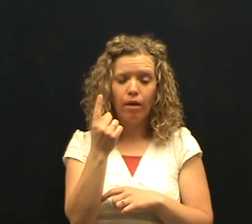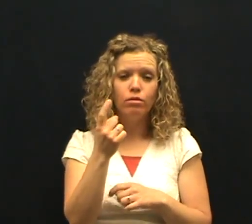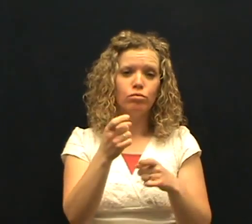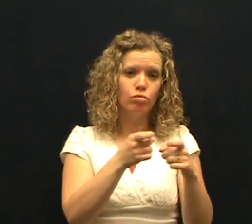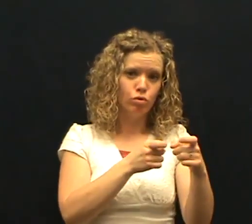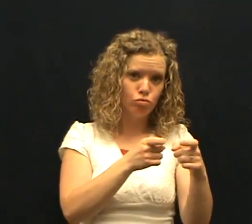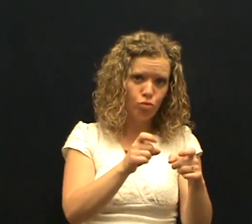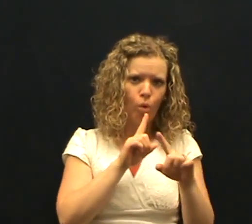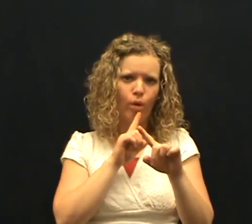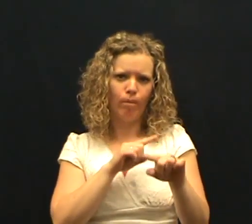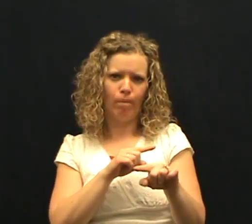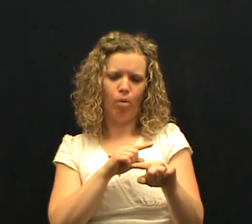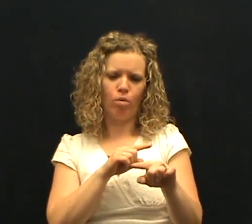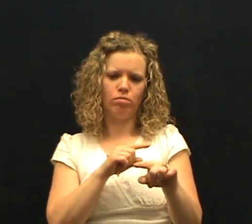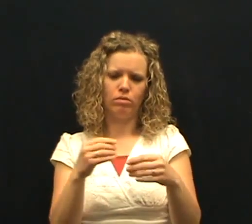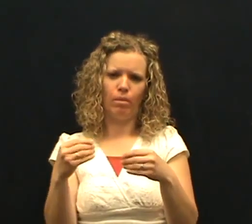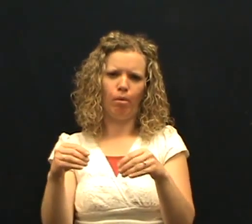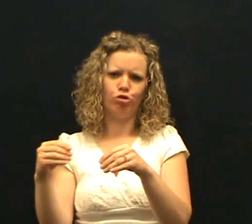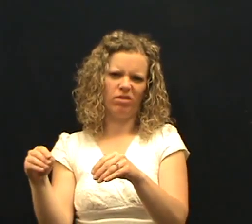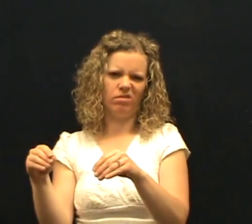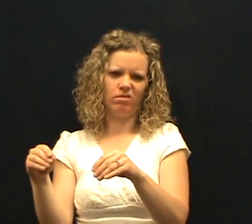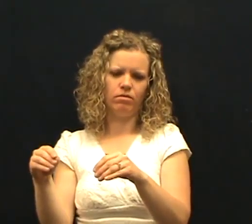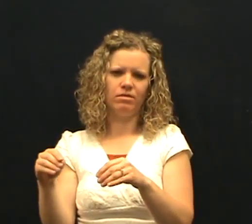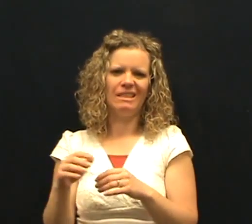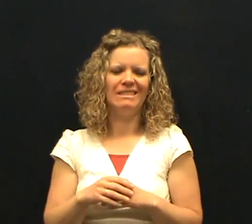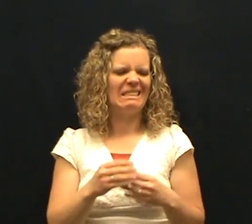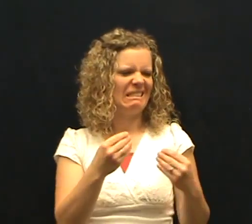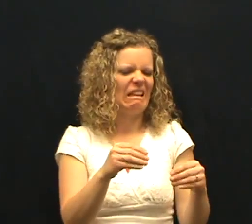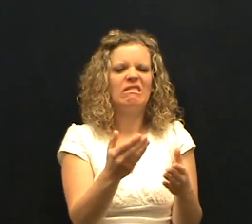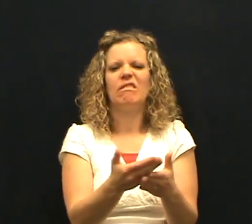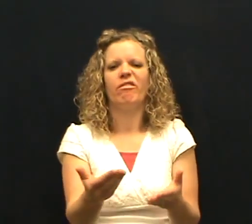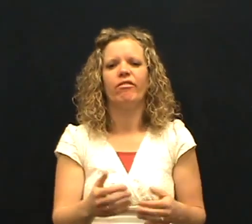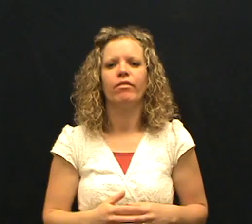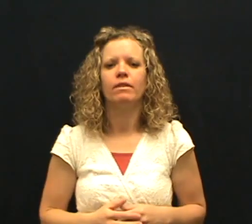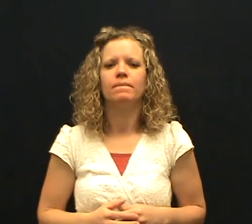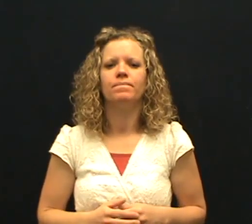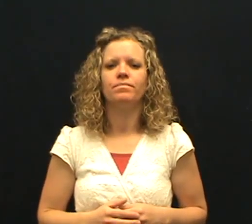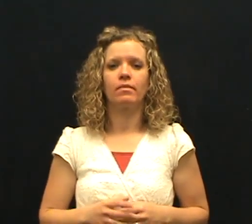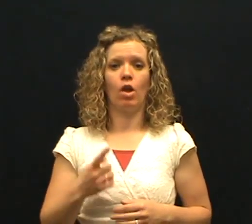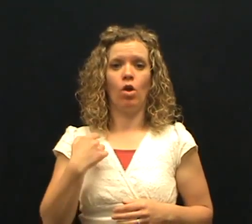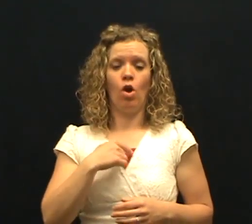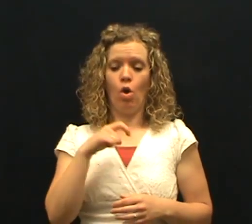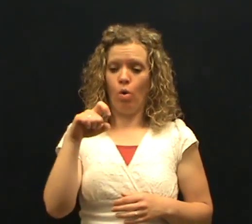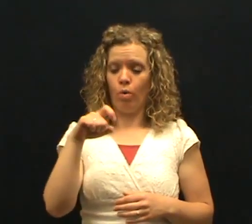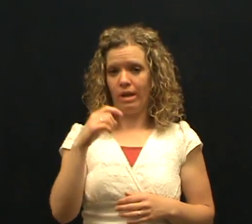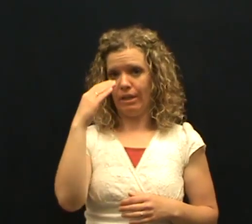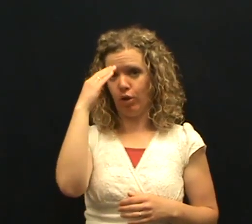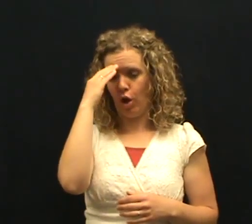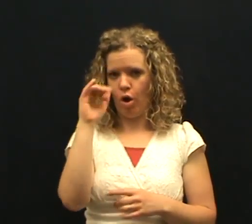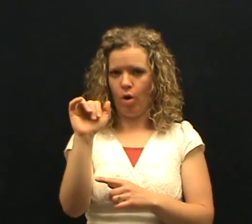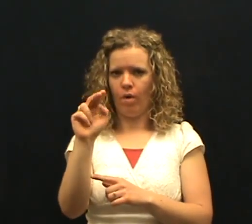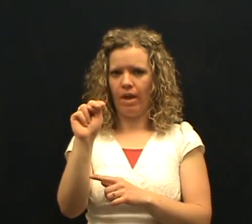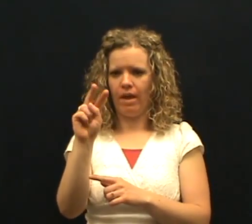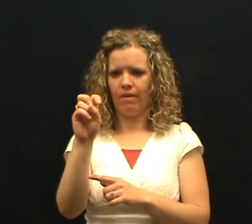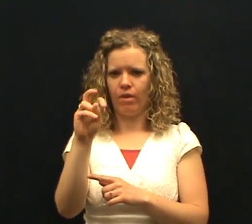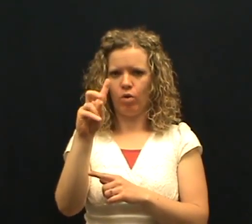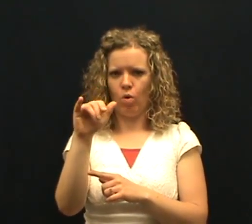merchandise sales of stuff. So we have to know what our inventory quantities are. So we have to have a